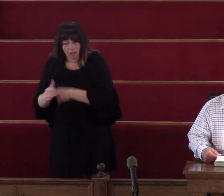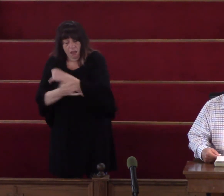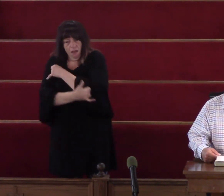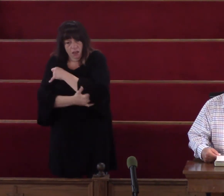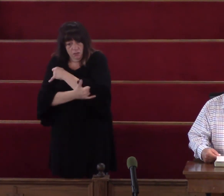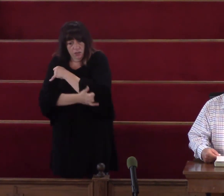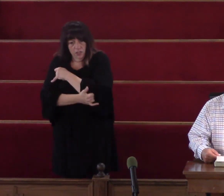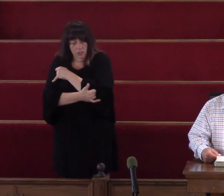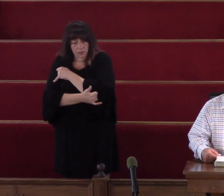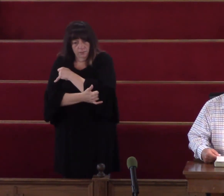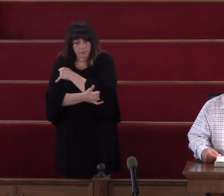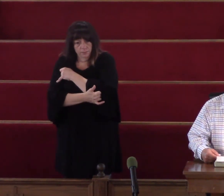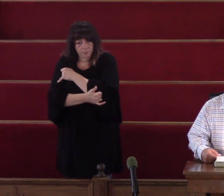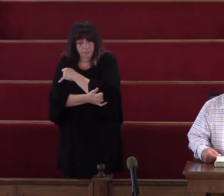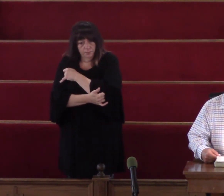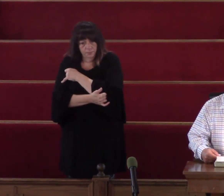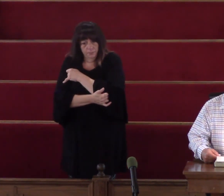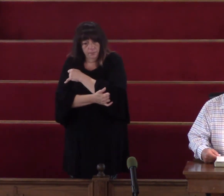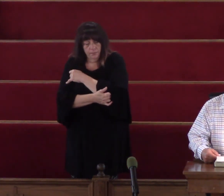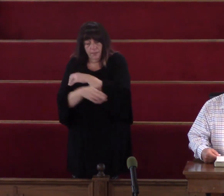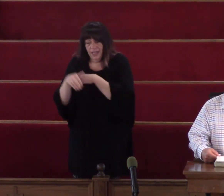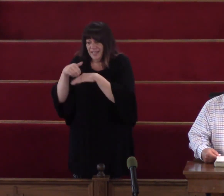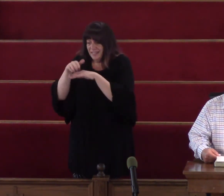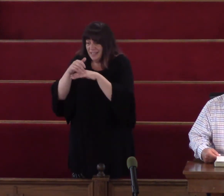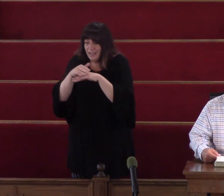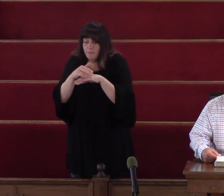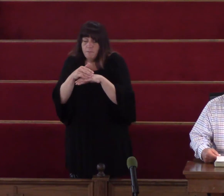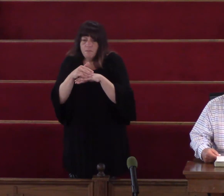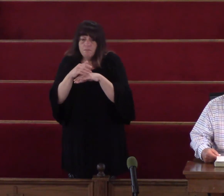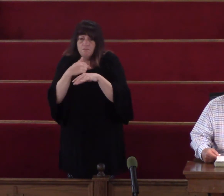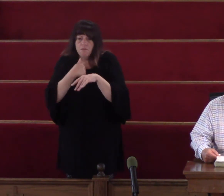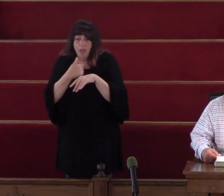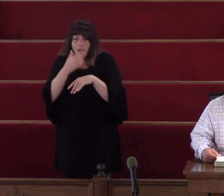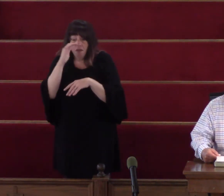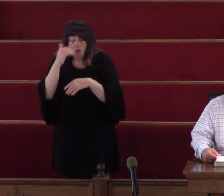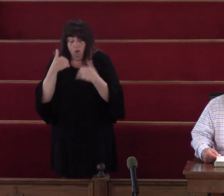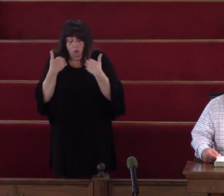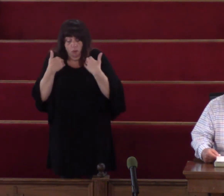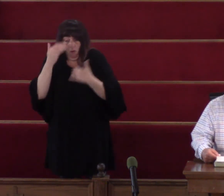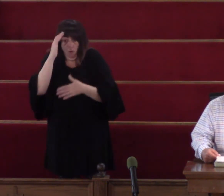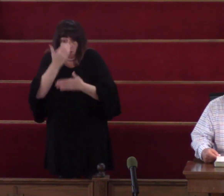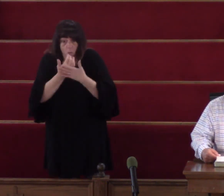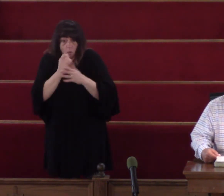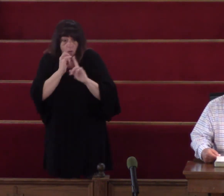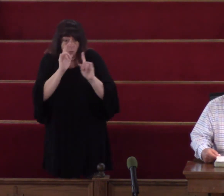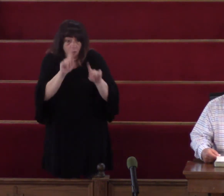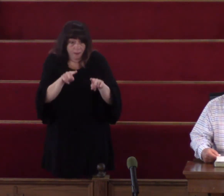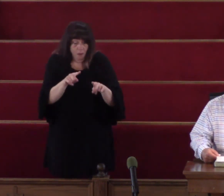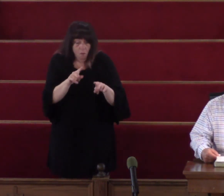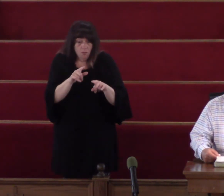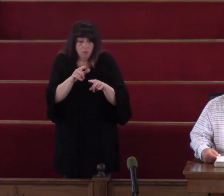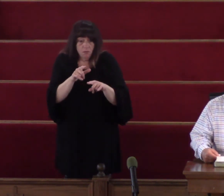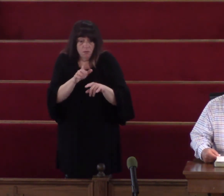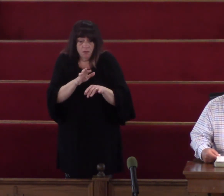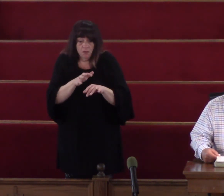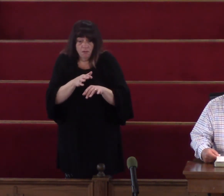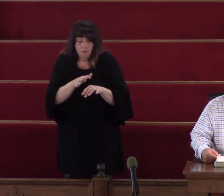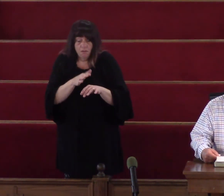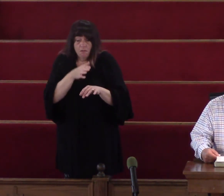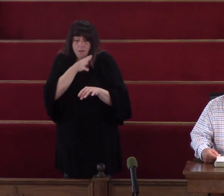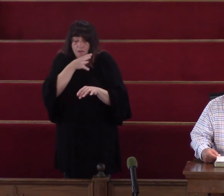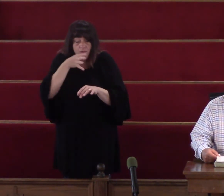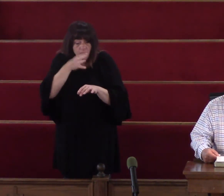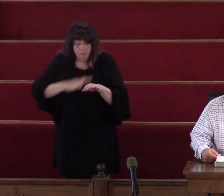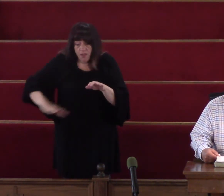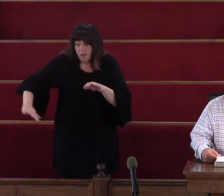And he Sent him Out in The fields To feed Swine And he Would